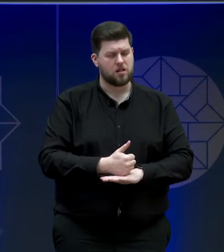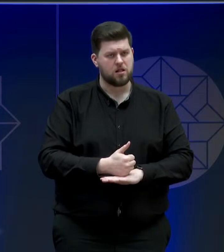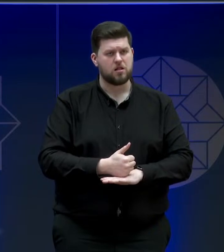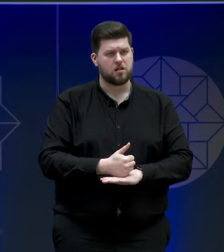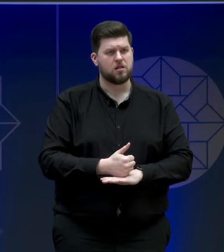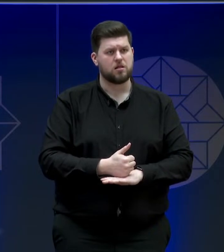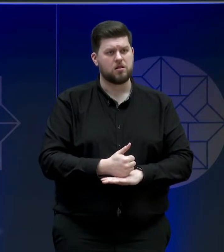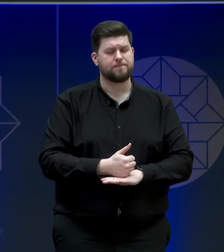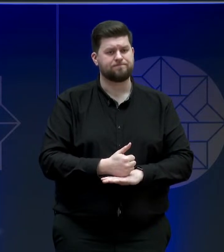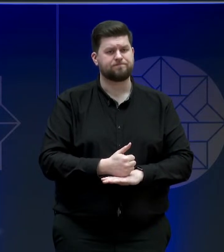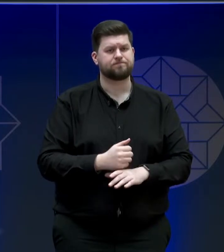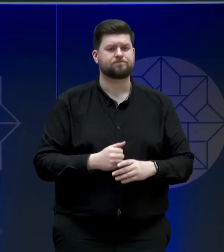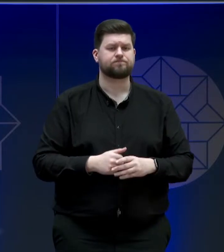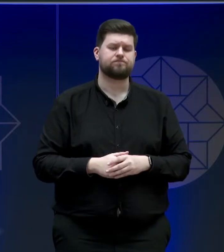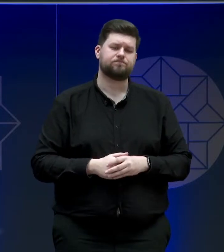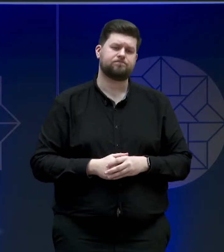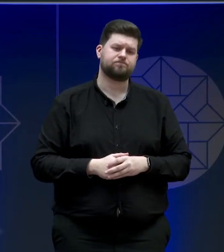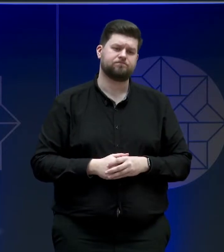I